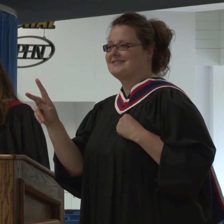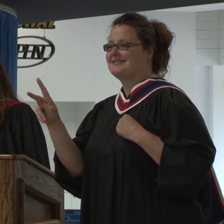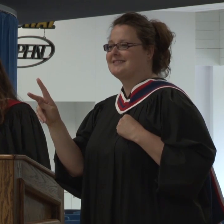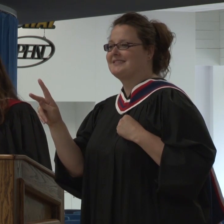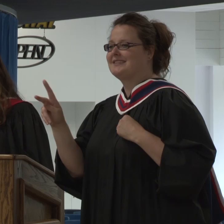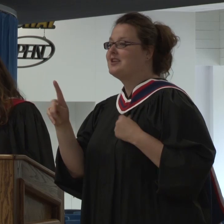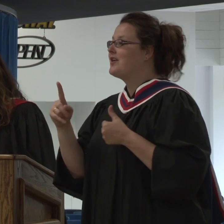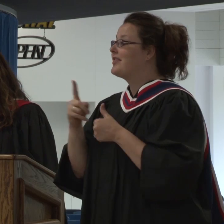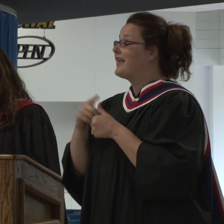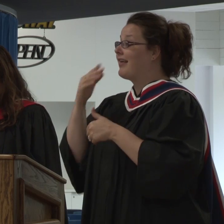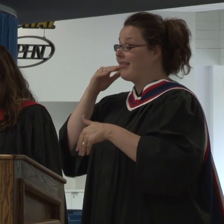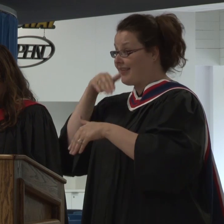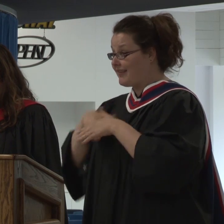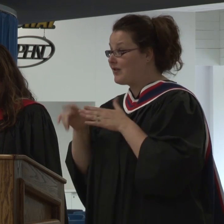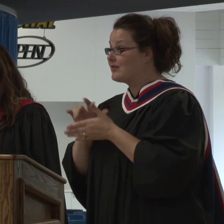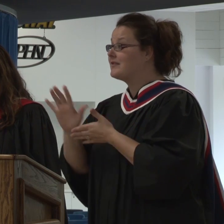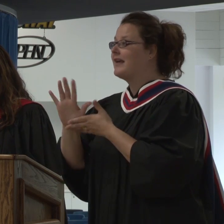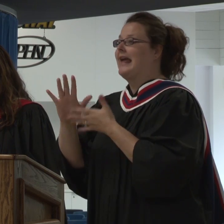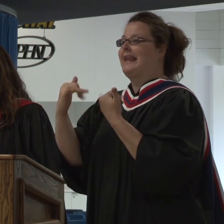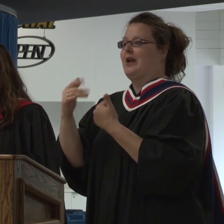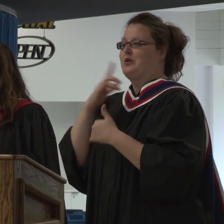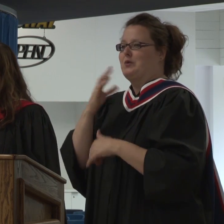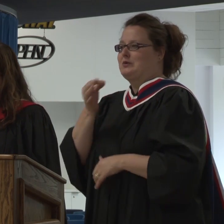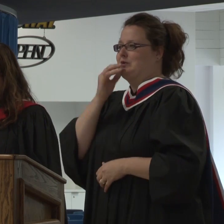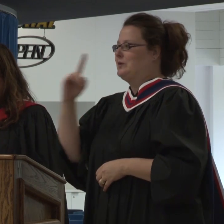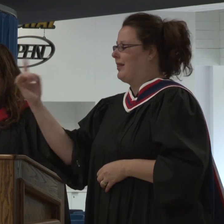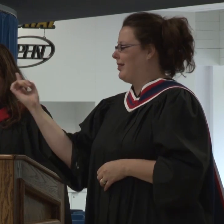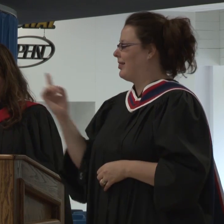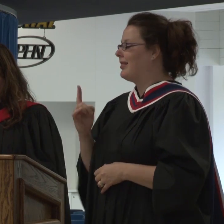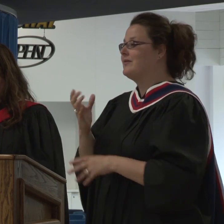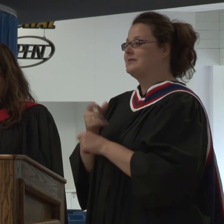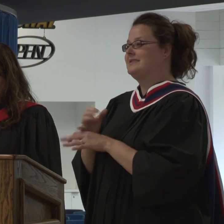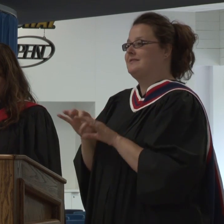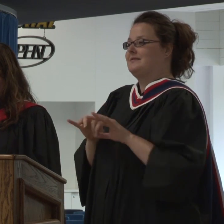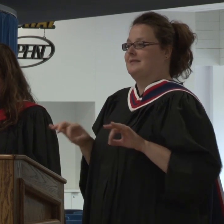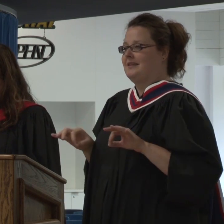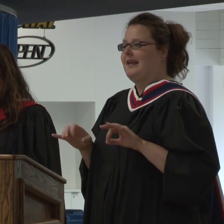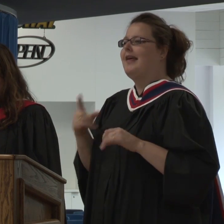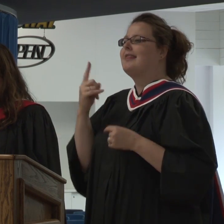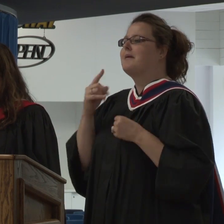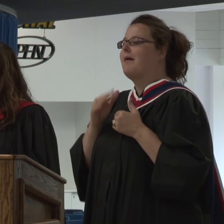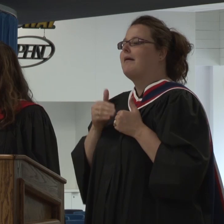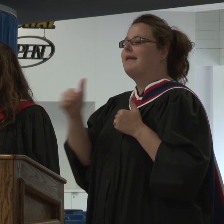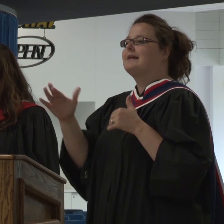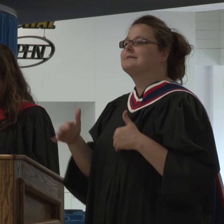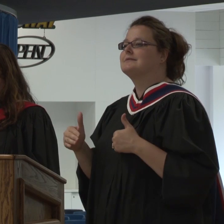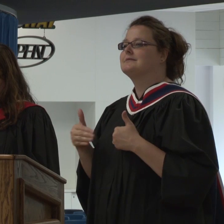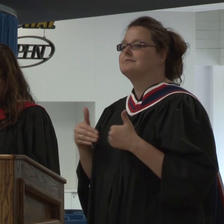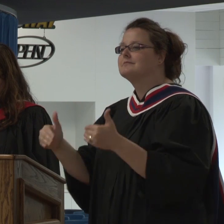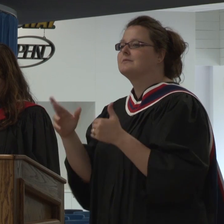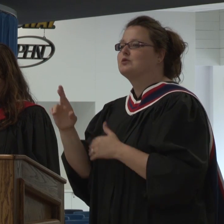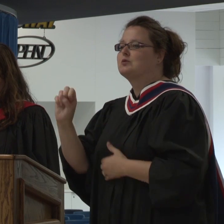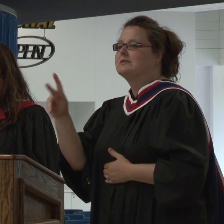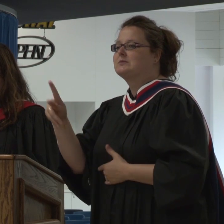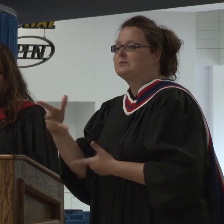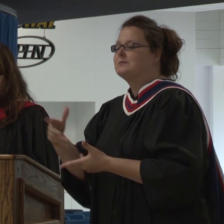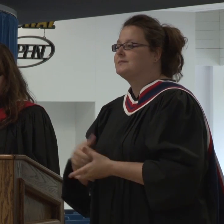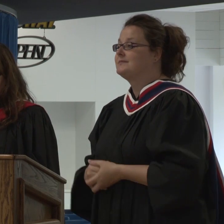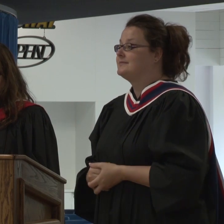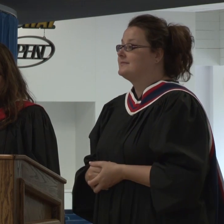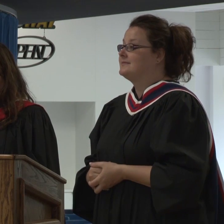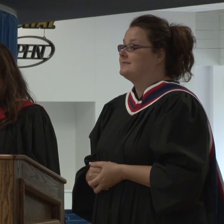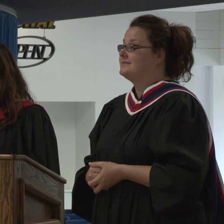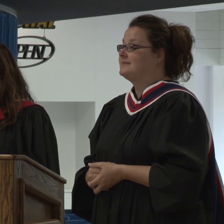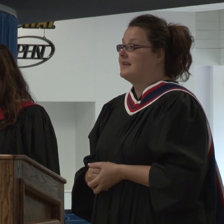of the first step that you will take up onto the stage to receive your diploma or certificate, and all of the wonderful possibilities this